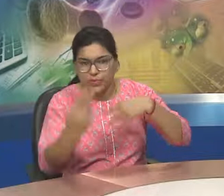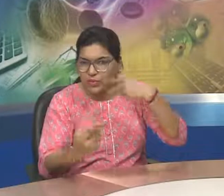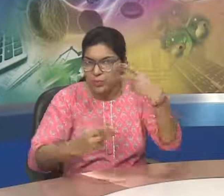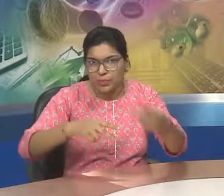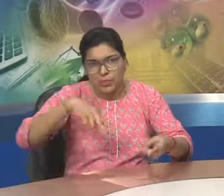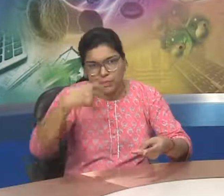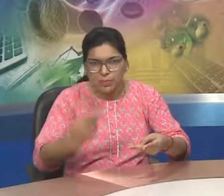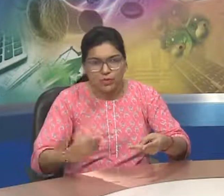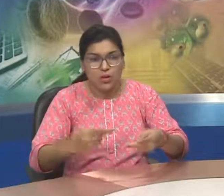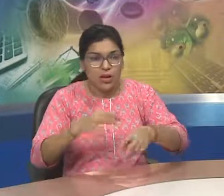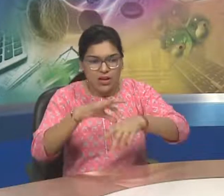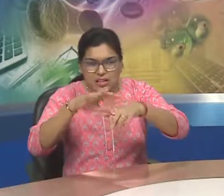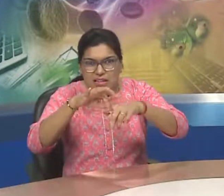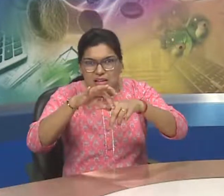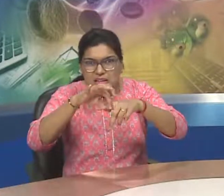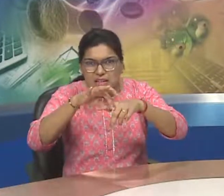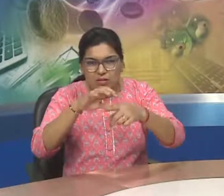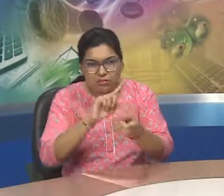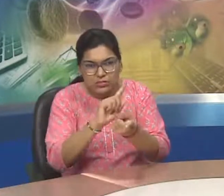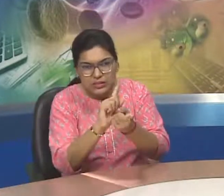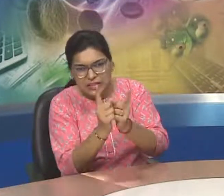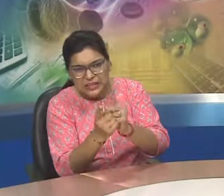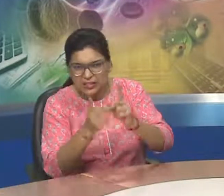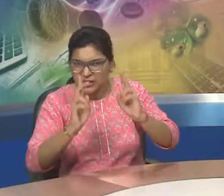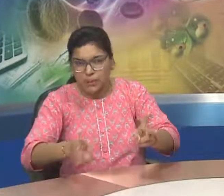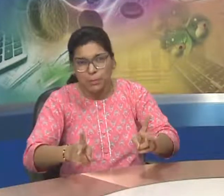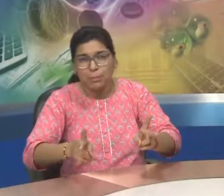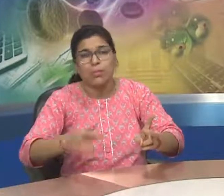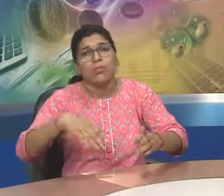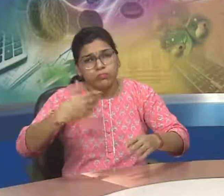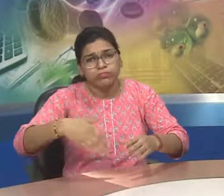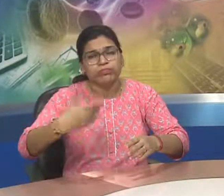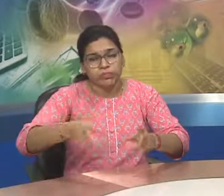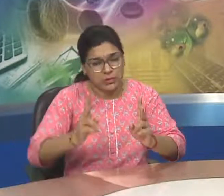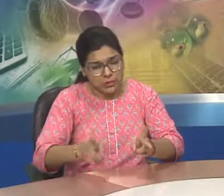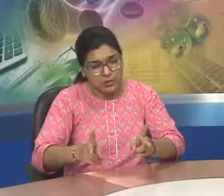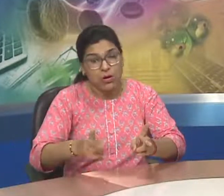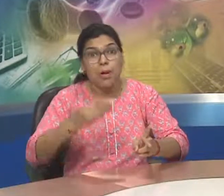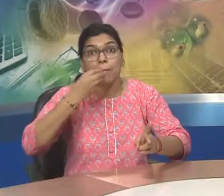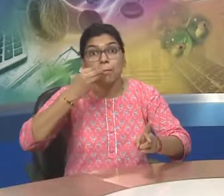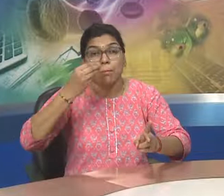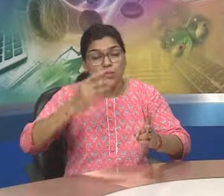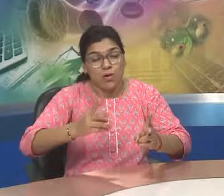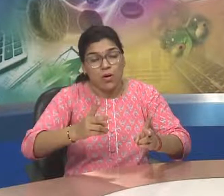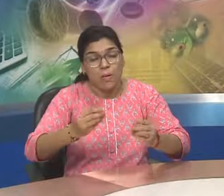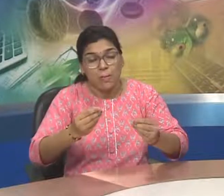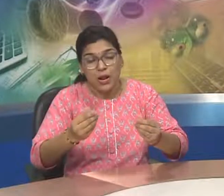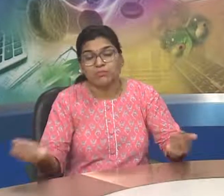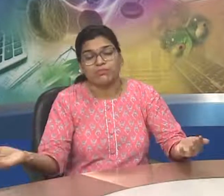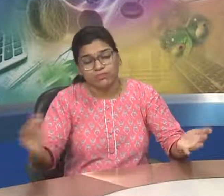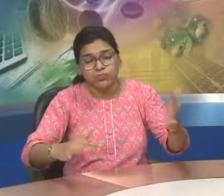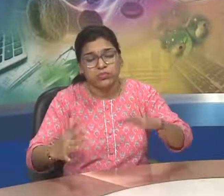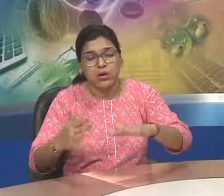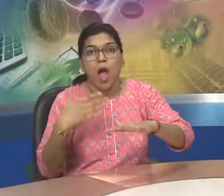carbonate and fossil fuel.